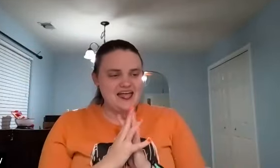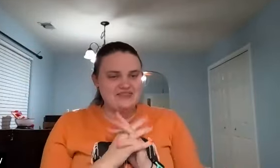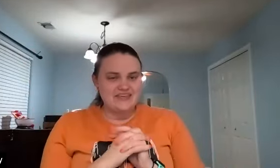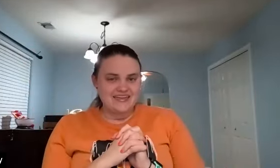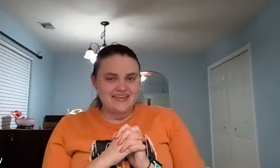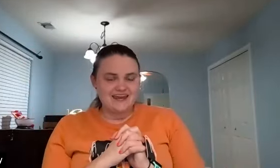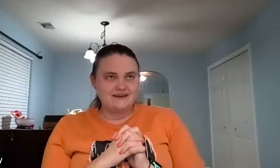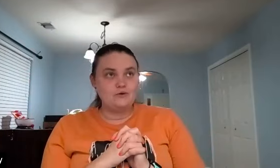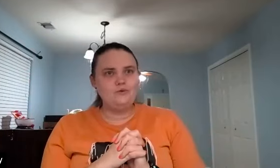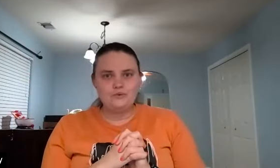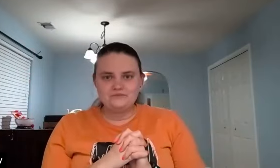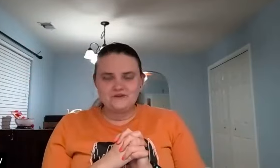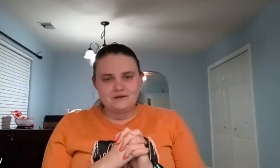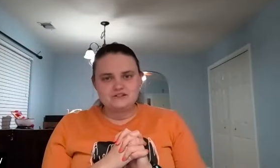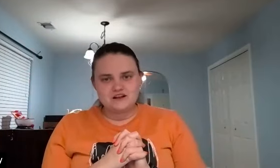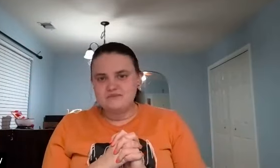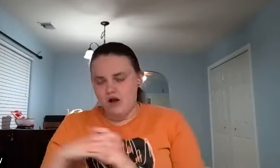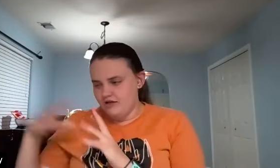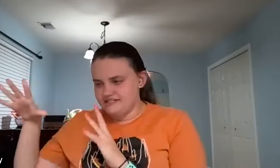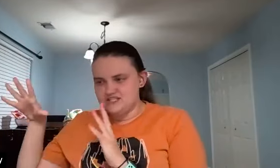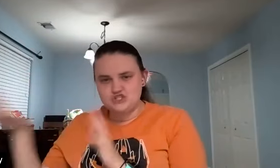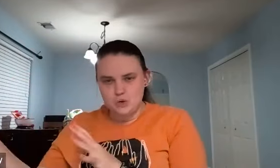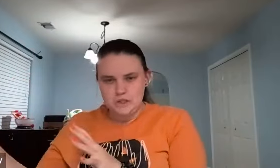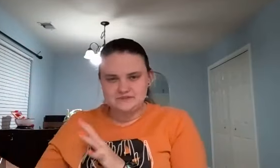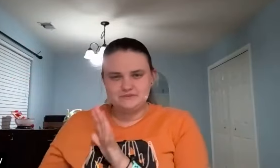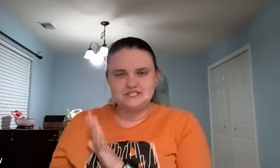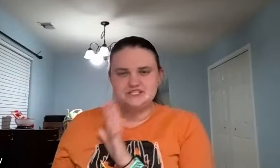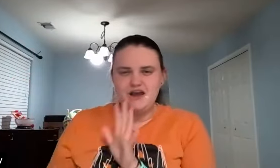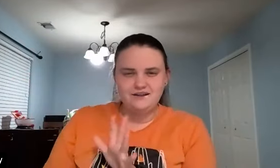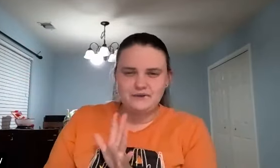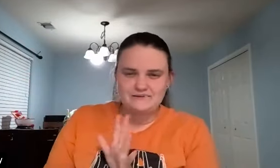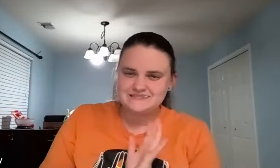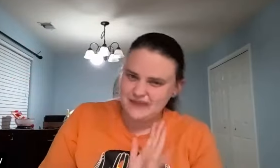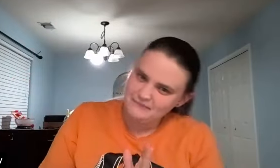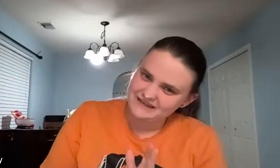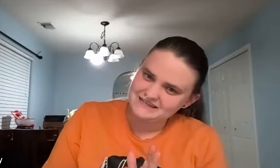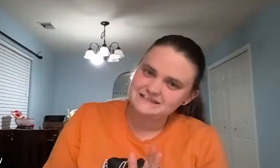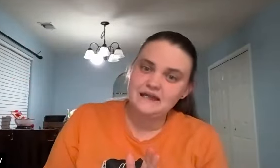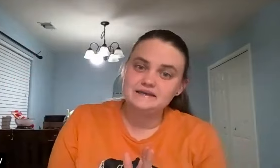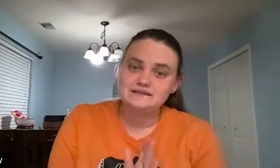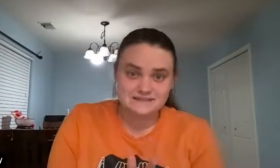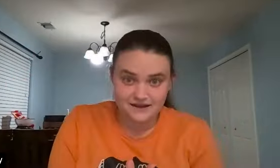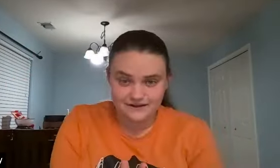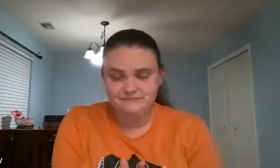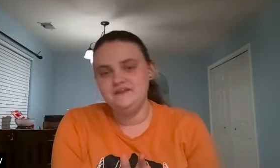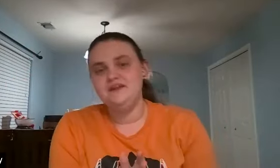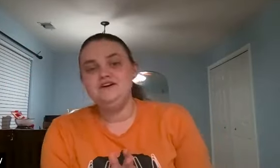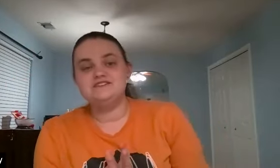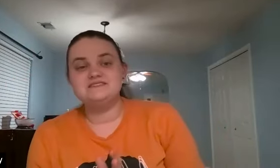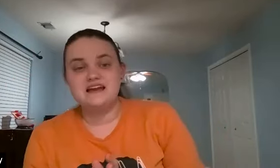And then, ooh, we're talking about all these storms, but we should talk about some happy things like sun. So the sign